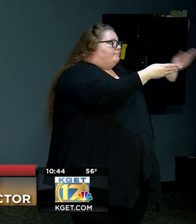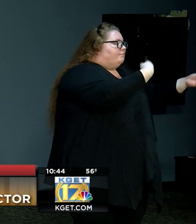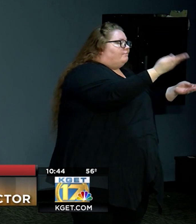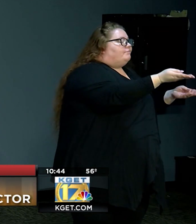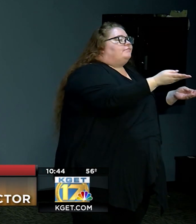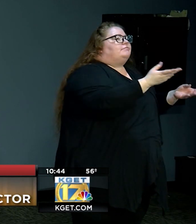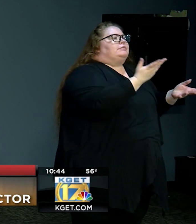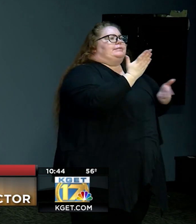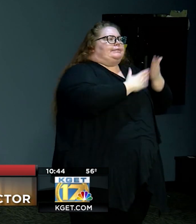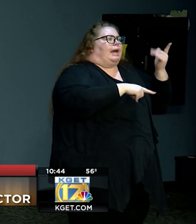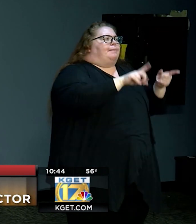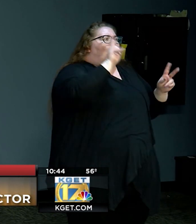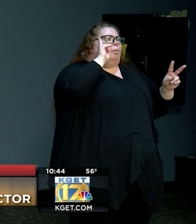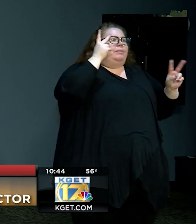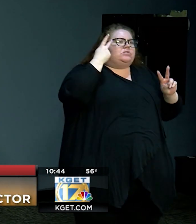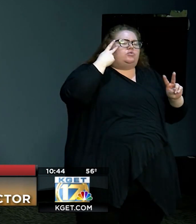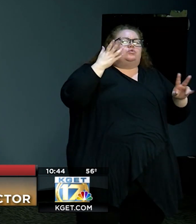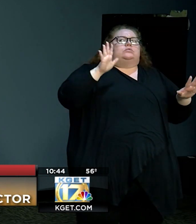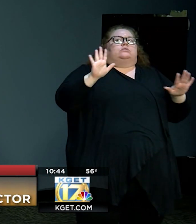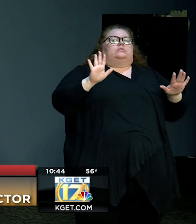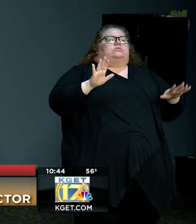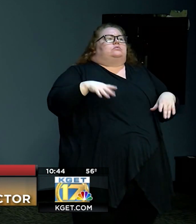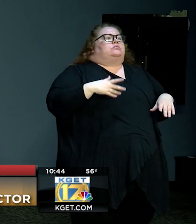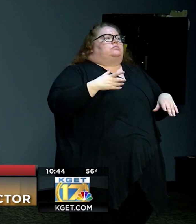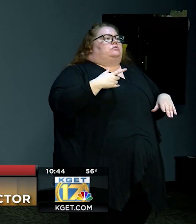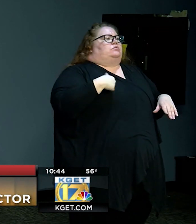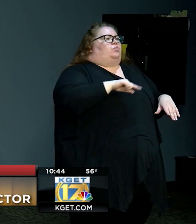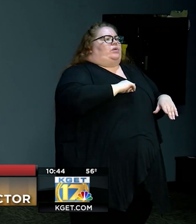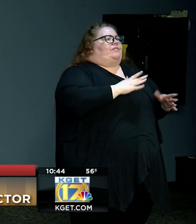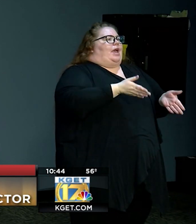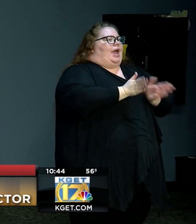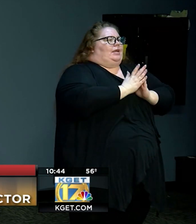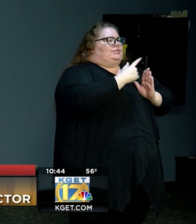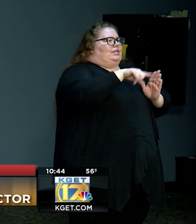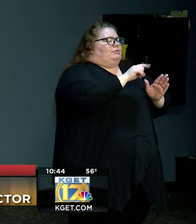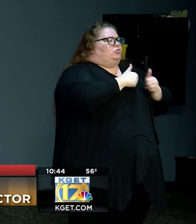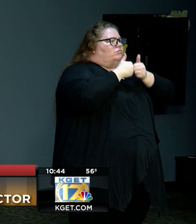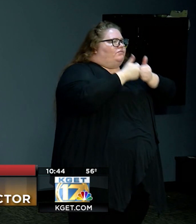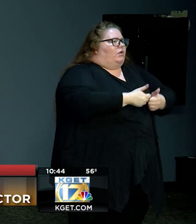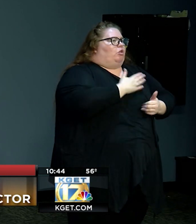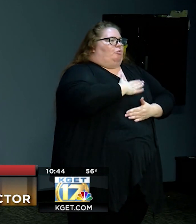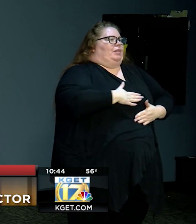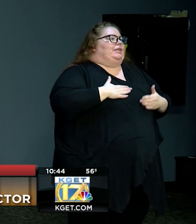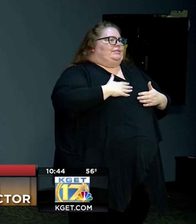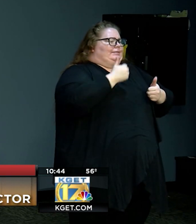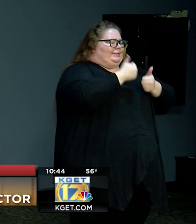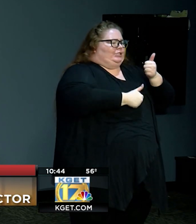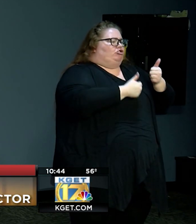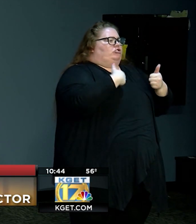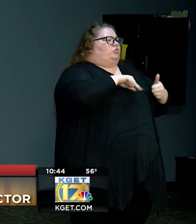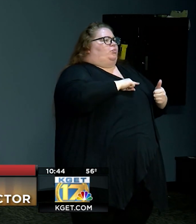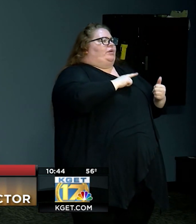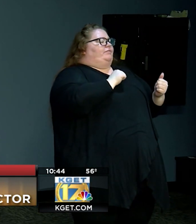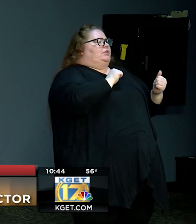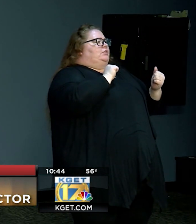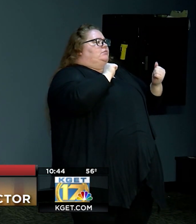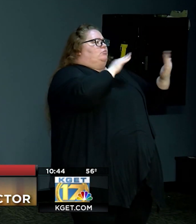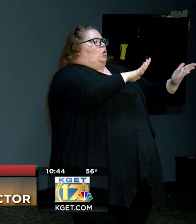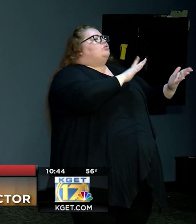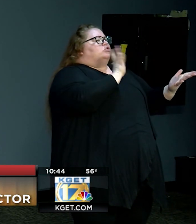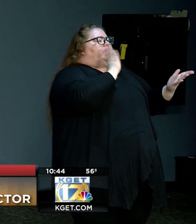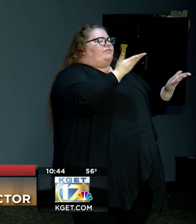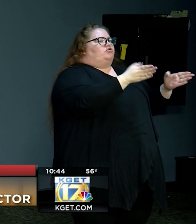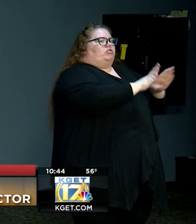them to comply immediately. And for every facility that we visited that I'm aware of, they then subsequently shut down. And what